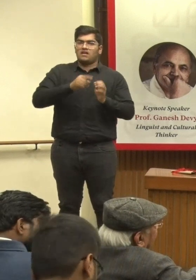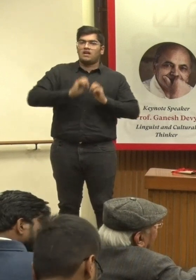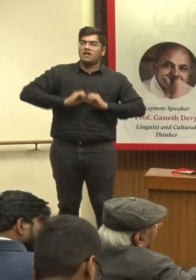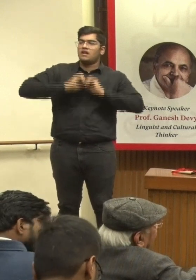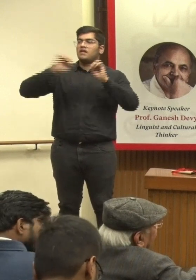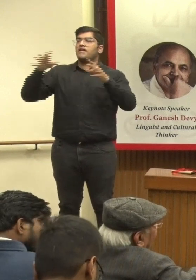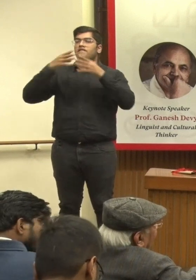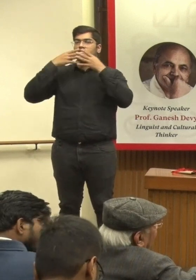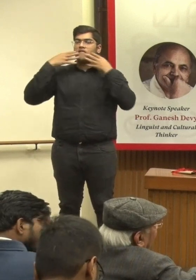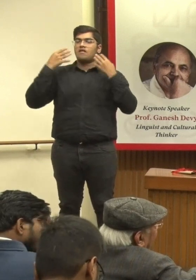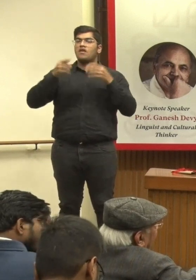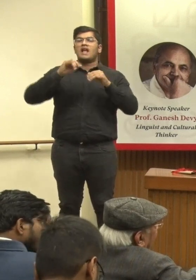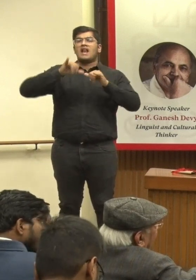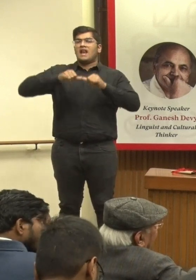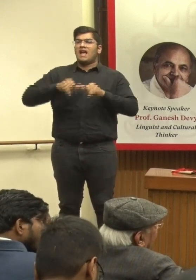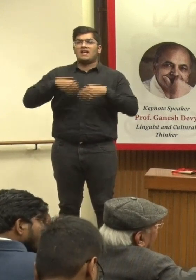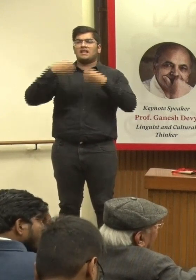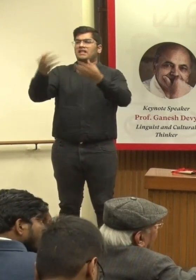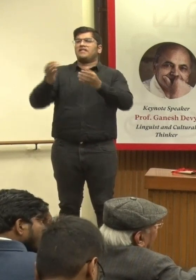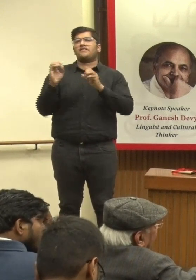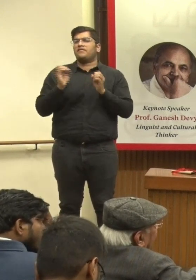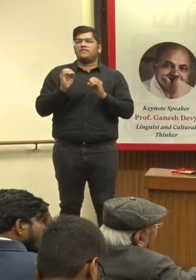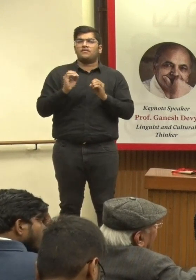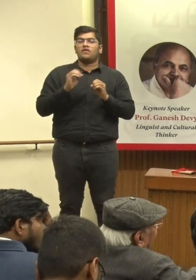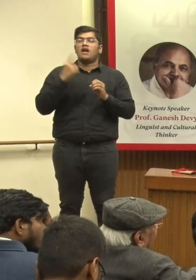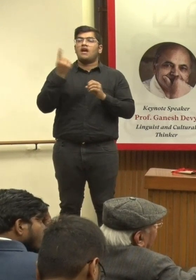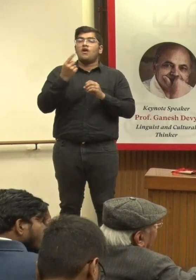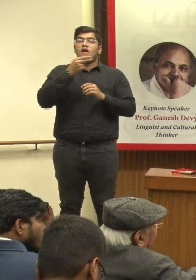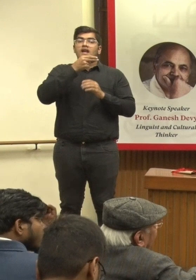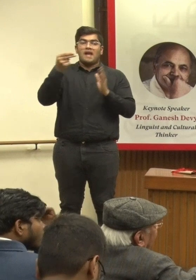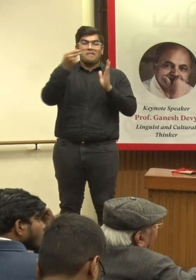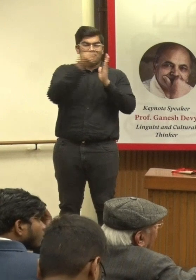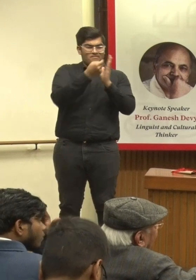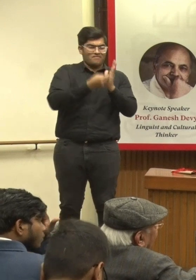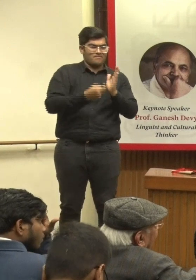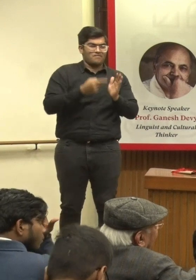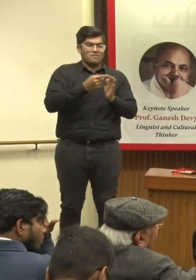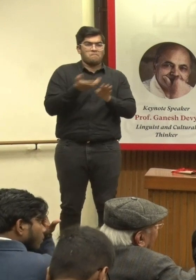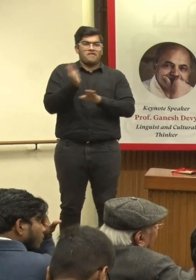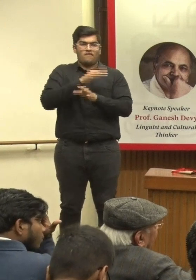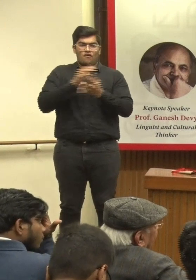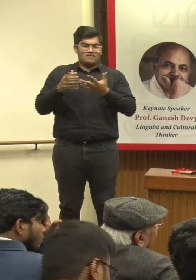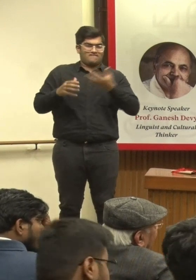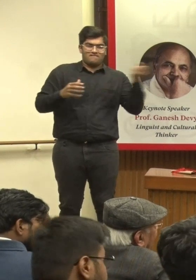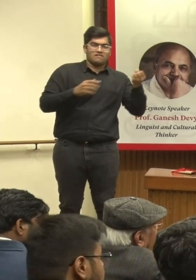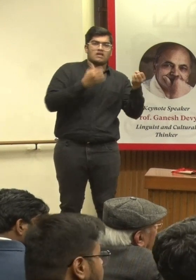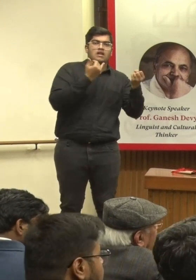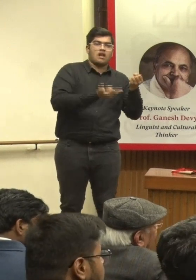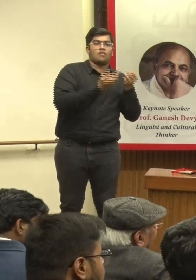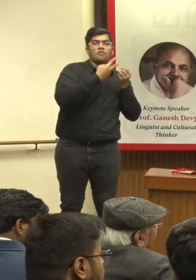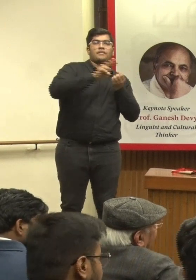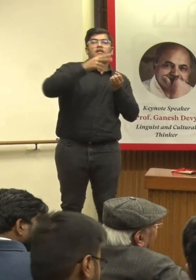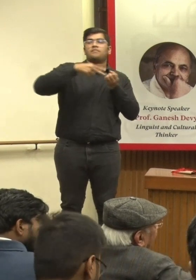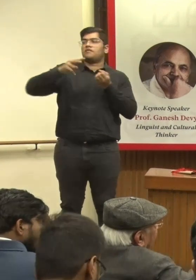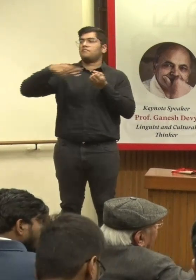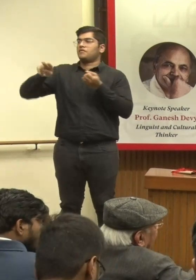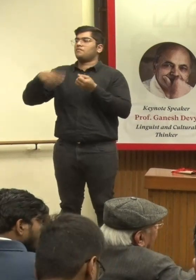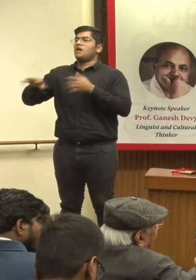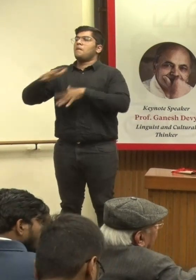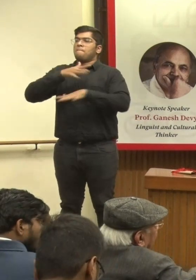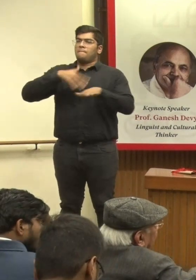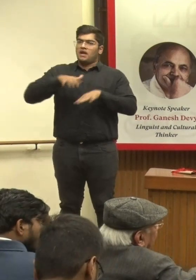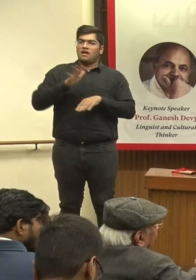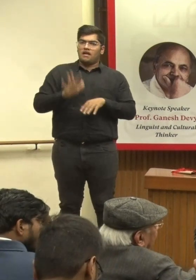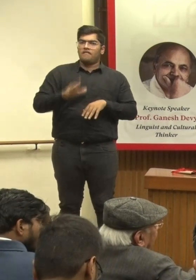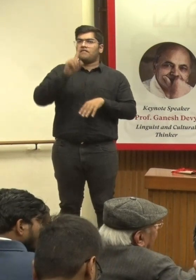was giving land to the tribes. The titles of this land were to be returned to them.